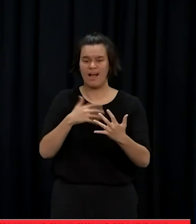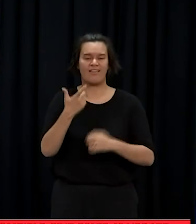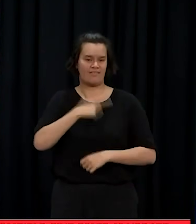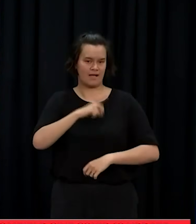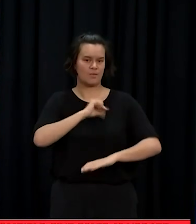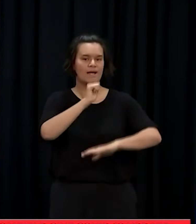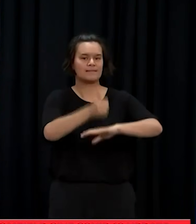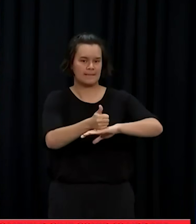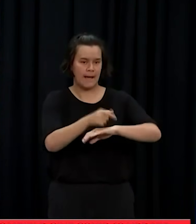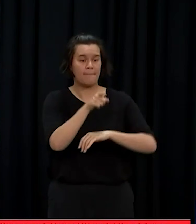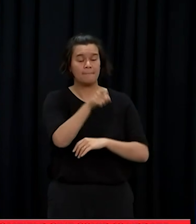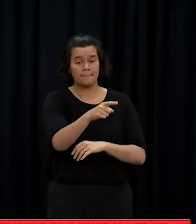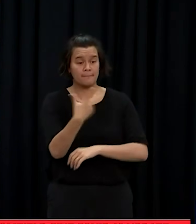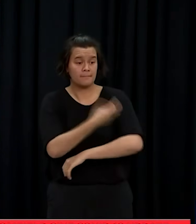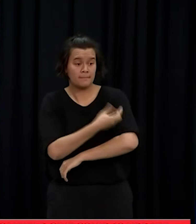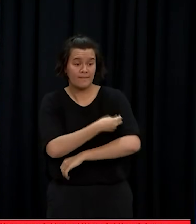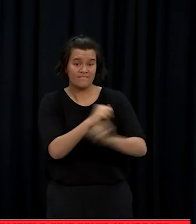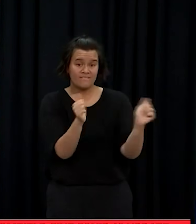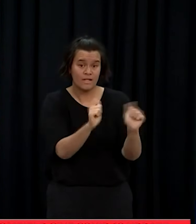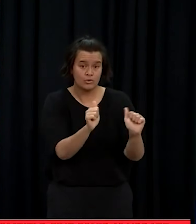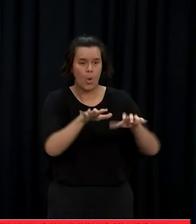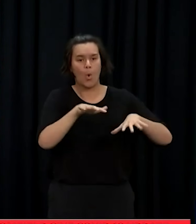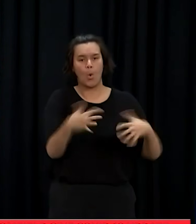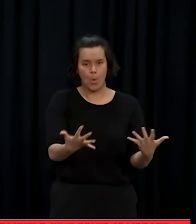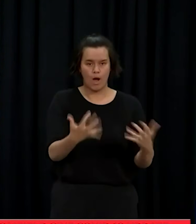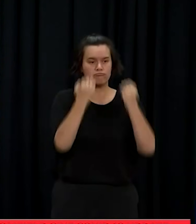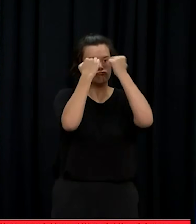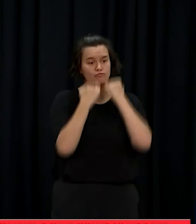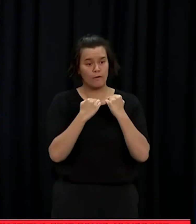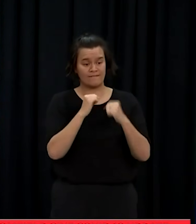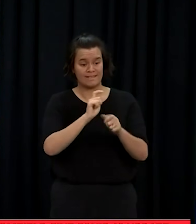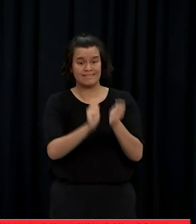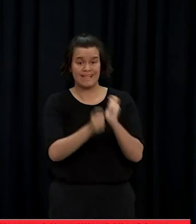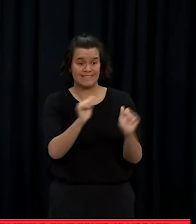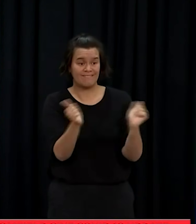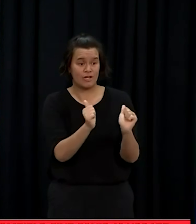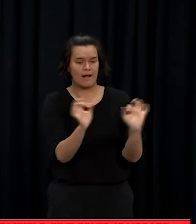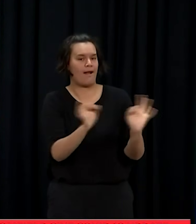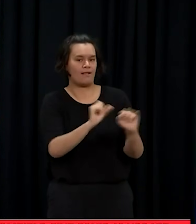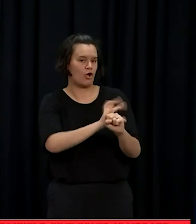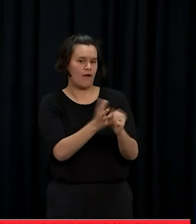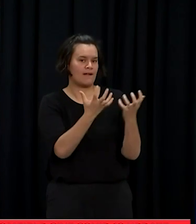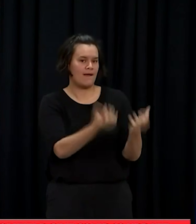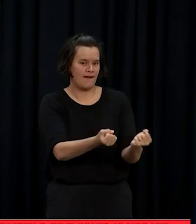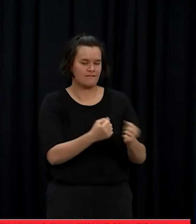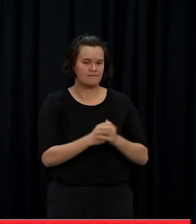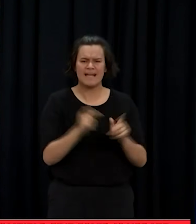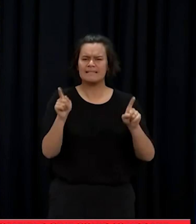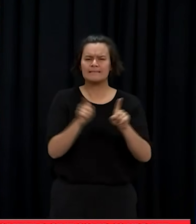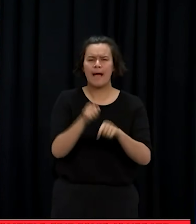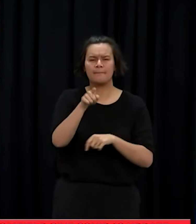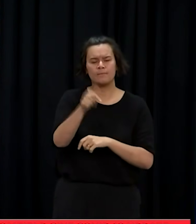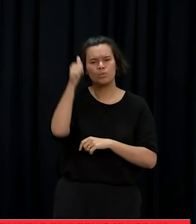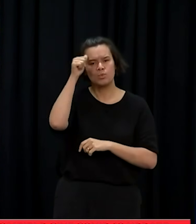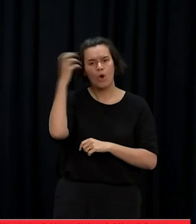pragmatic. We set, for instance, drink driving laws with penalties, expect them to be upheld, and police undertake in those cases